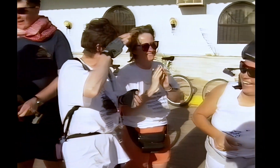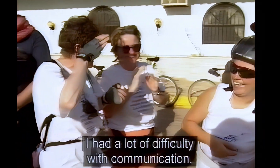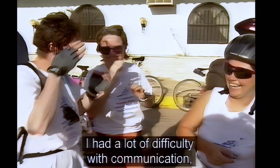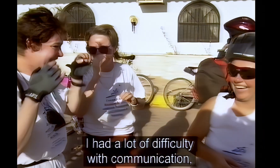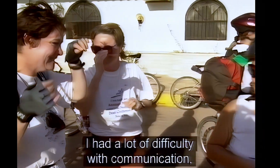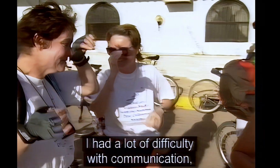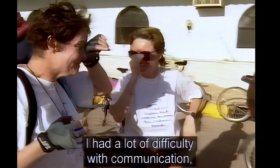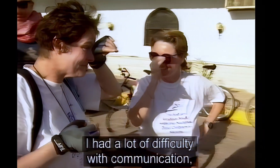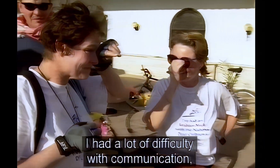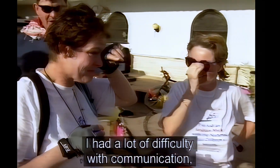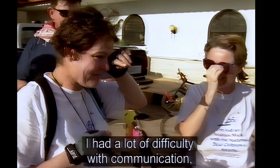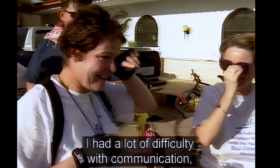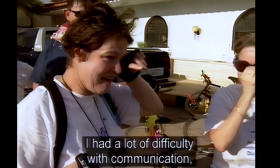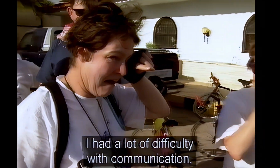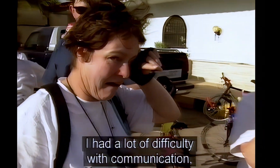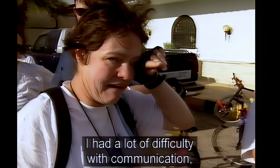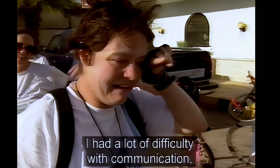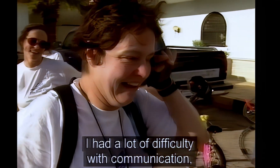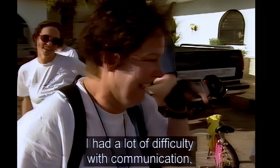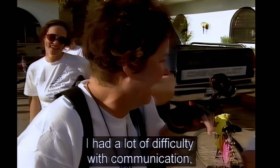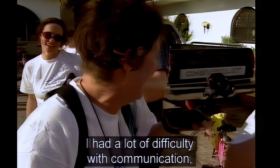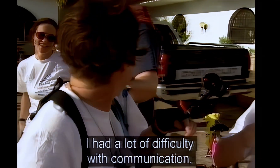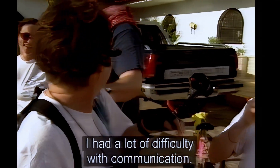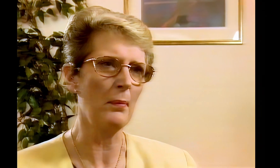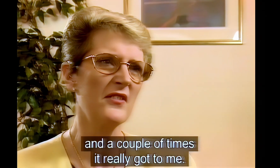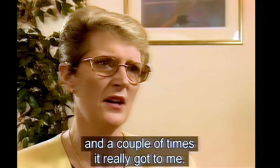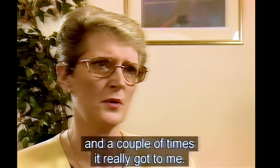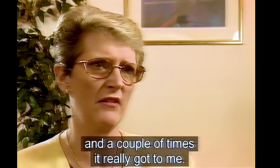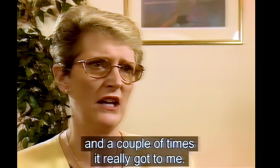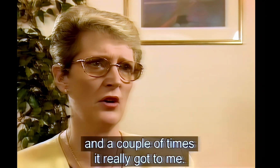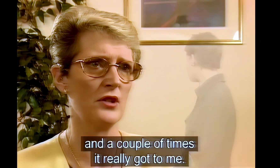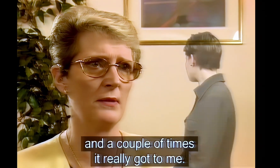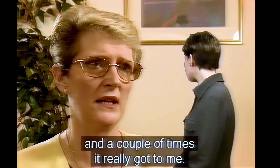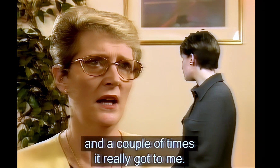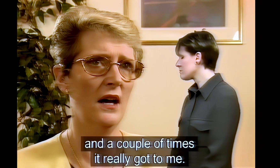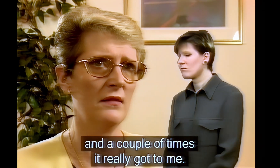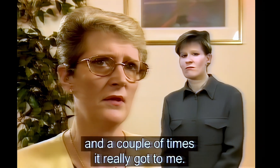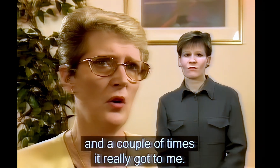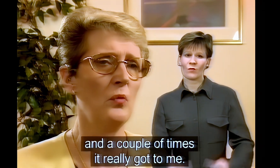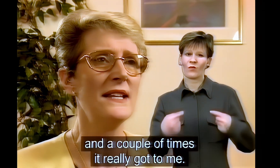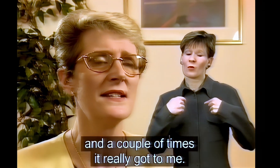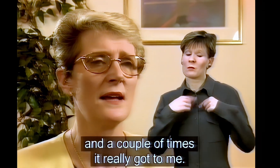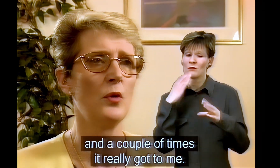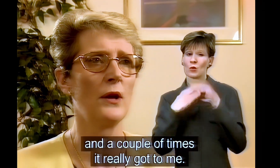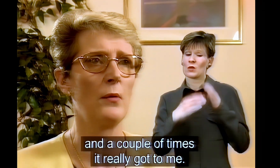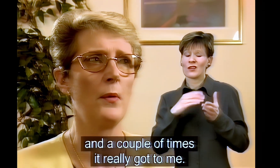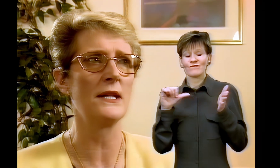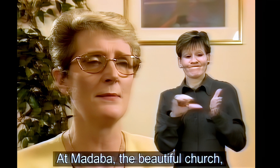I had a lot of difficulty with communication, and there were a couple of times when it really got to me. On Wednesday morning when we went to